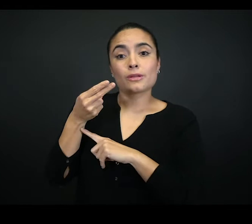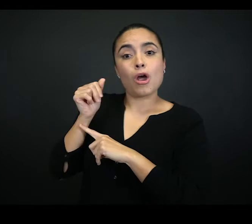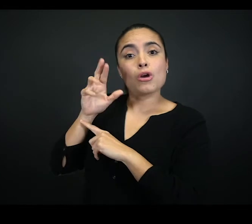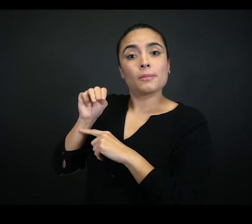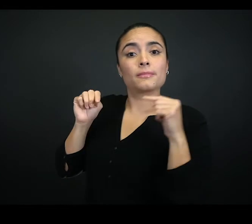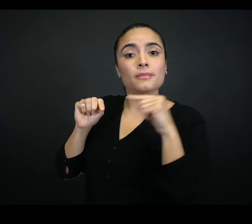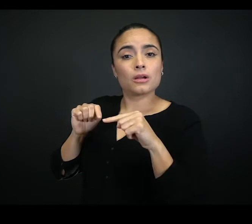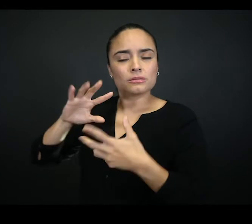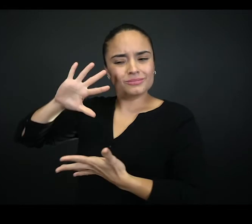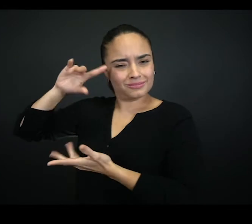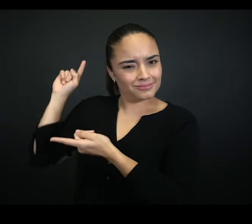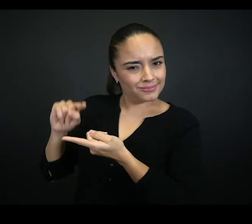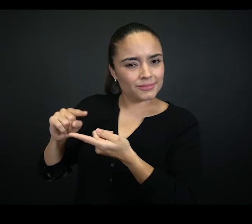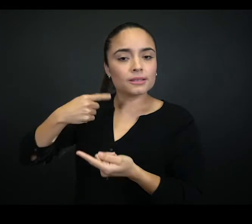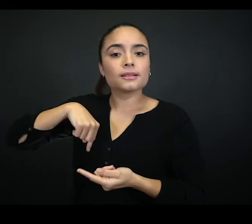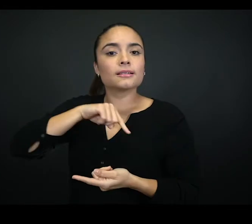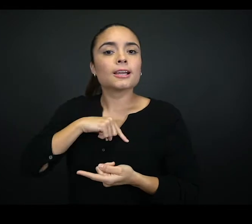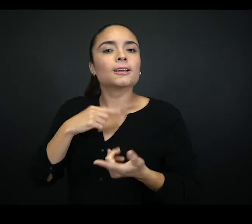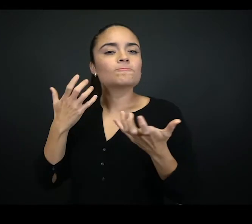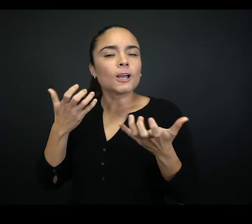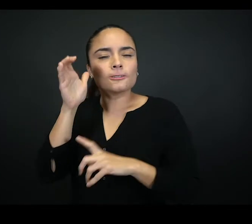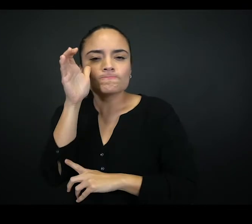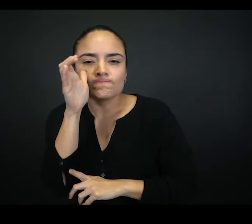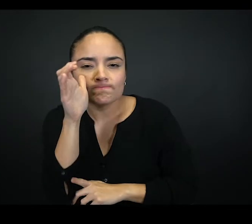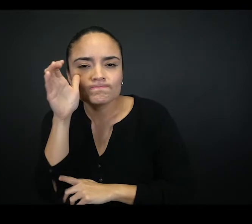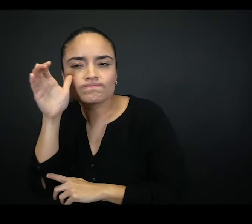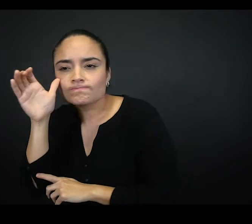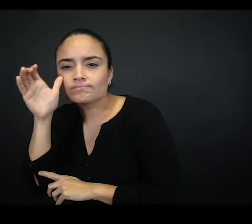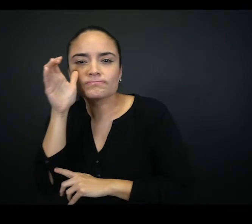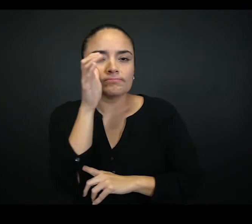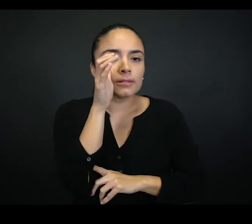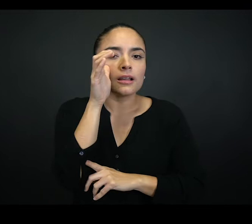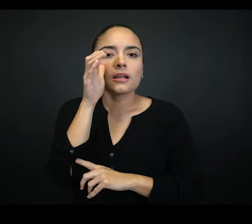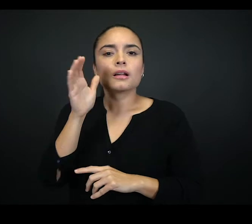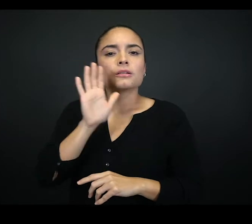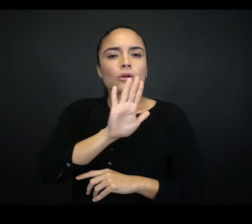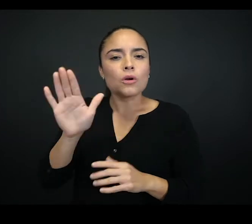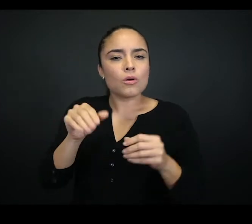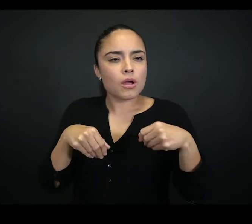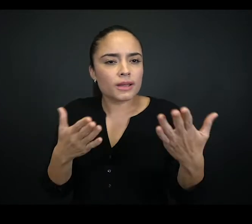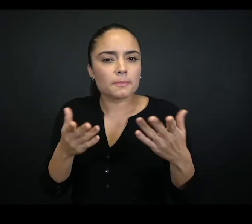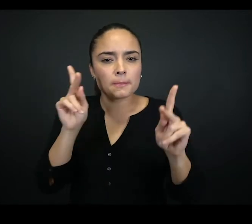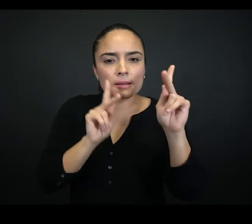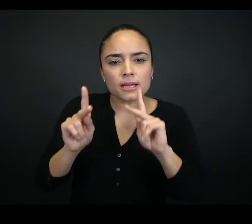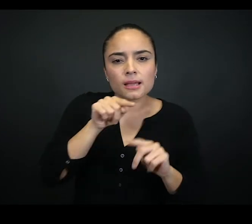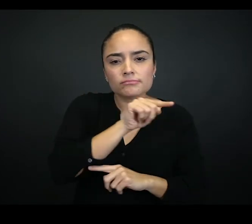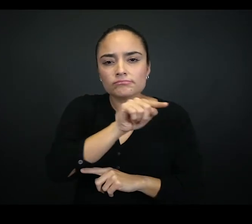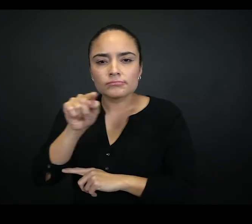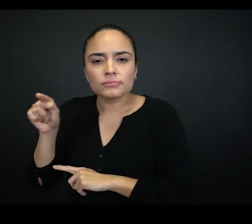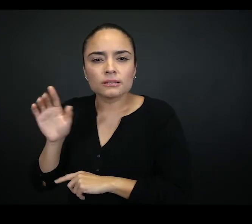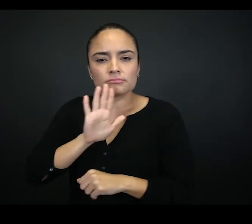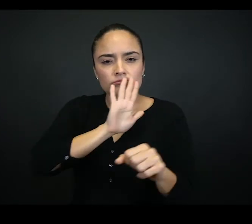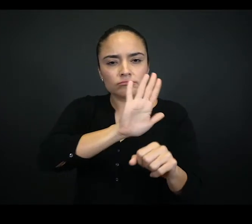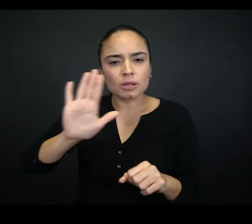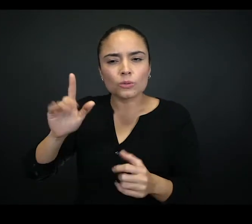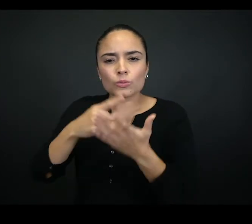harm, listening to people, offering things where they're at. It's non-judgmental, non-threatening. Drug use,